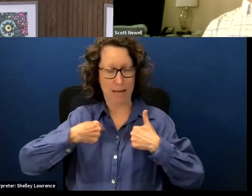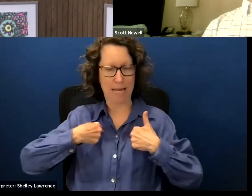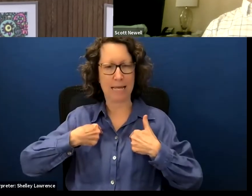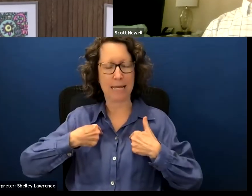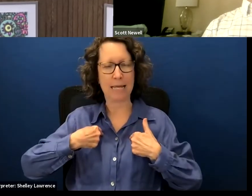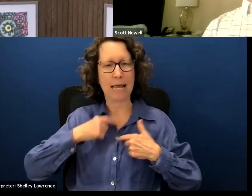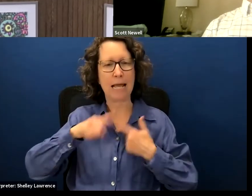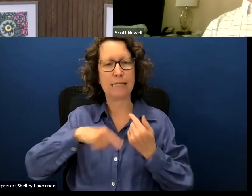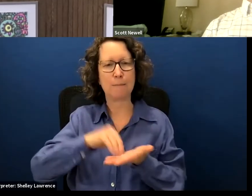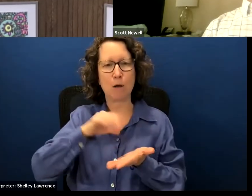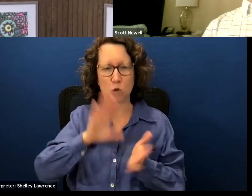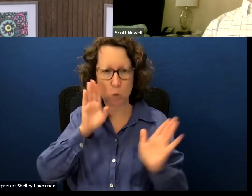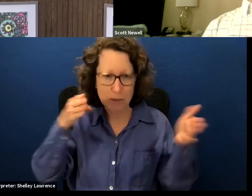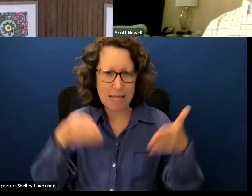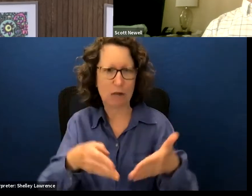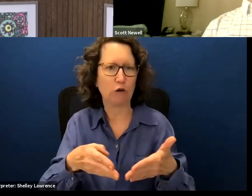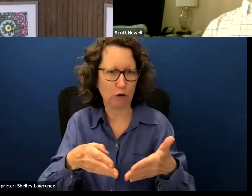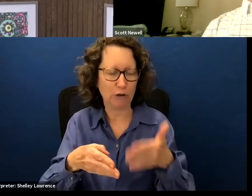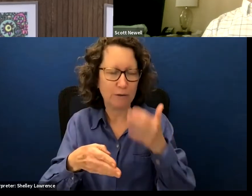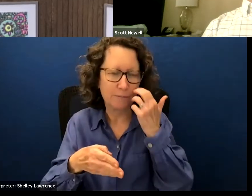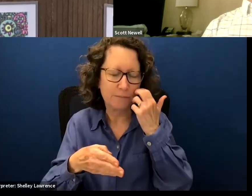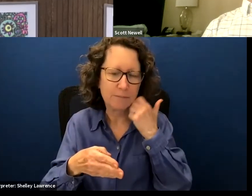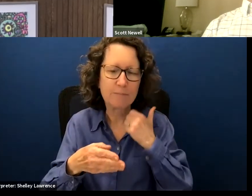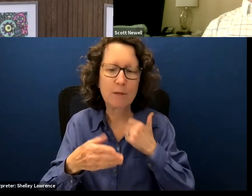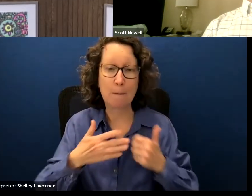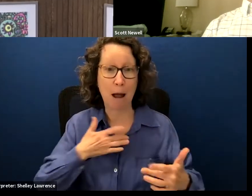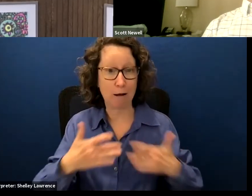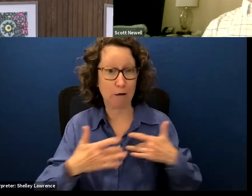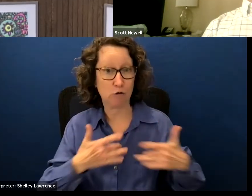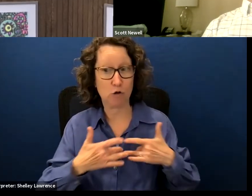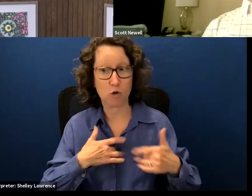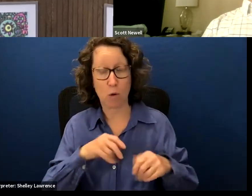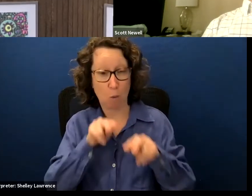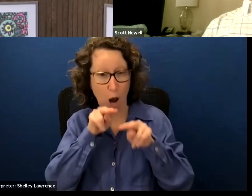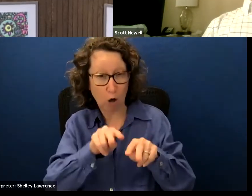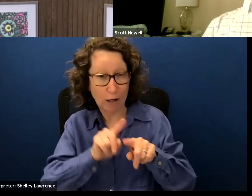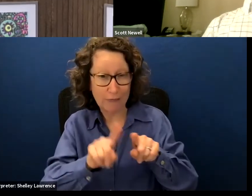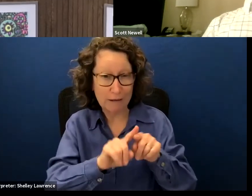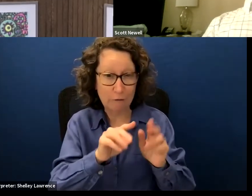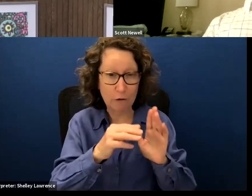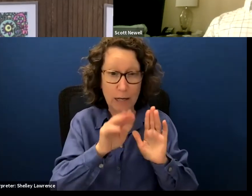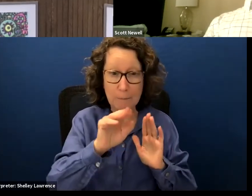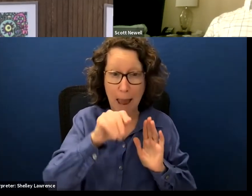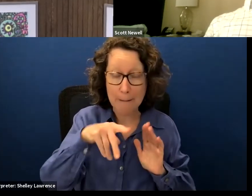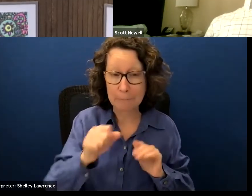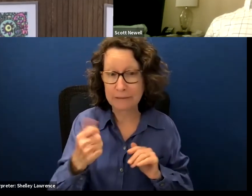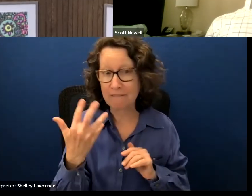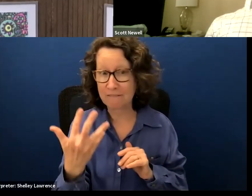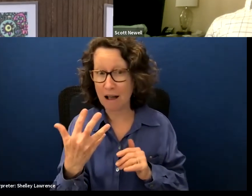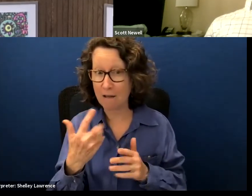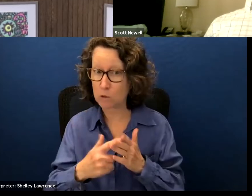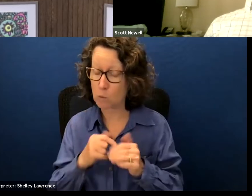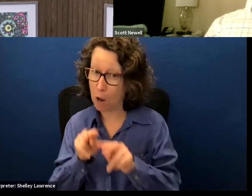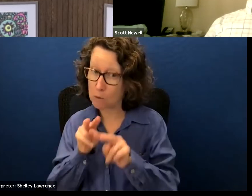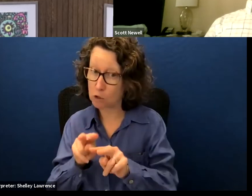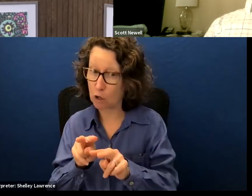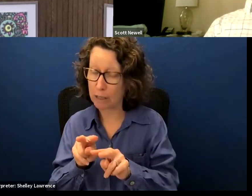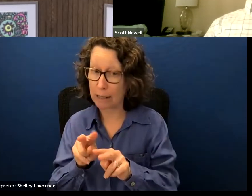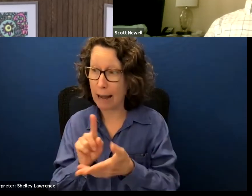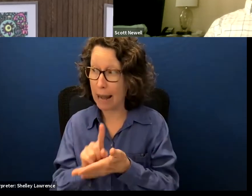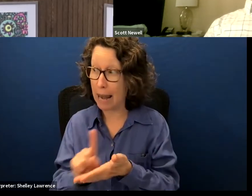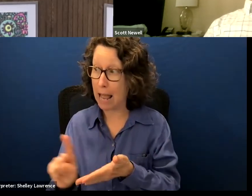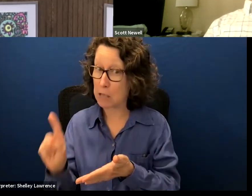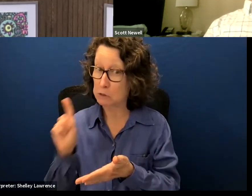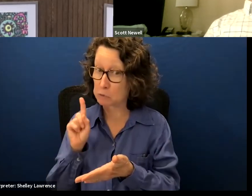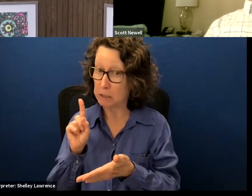about being student-centered. So, with my concerns was when looking at these maps, both 5 is what I was looking at last week,